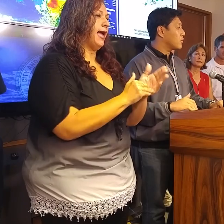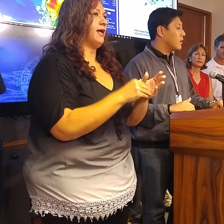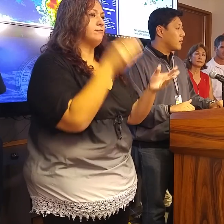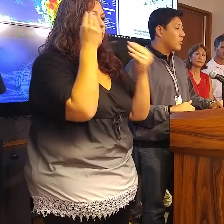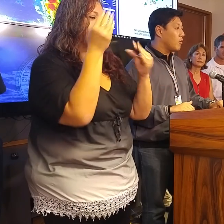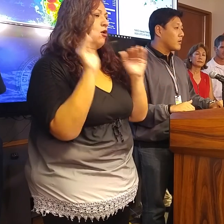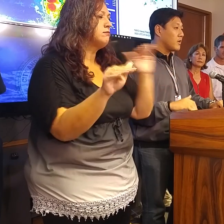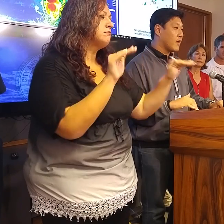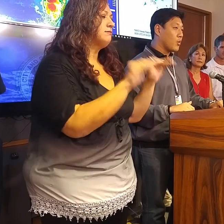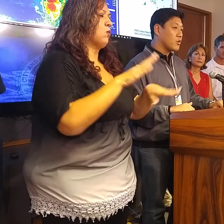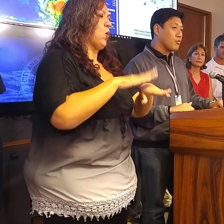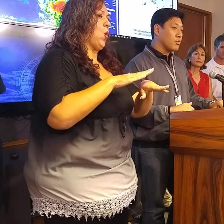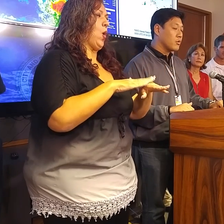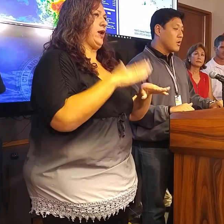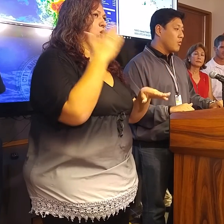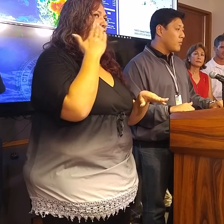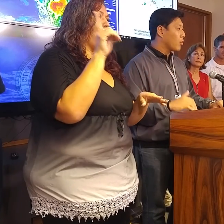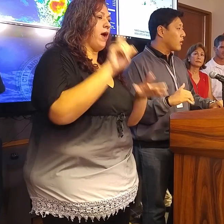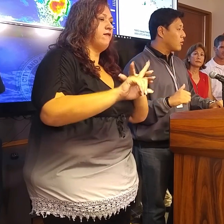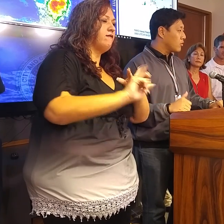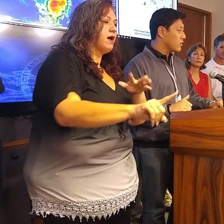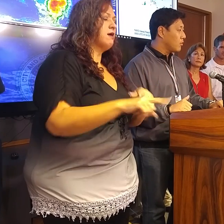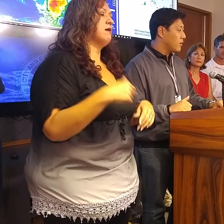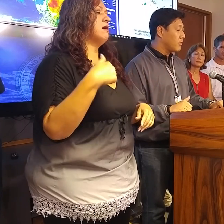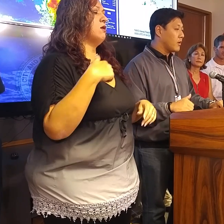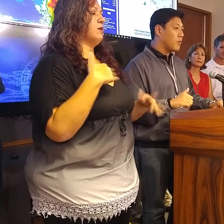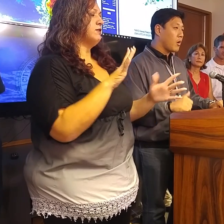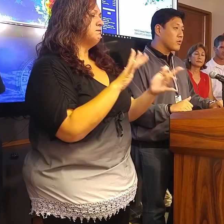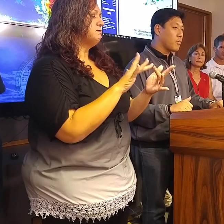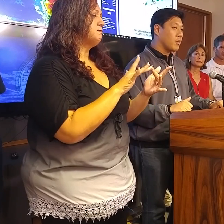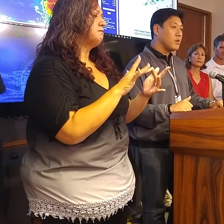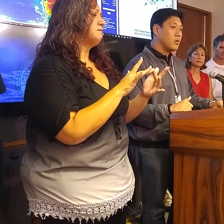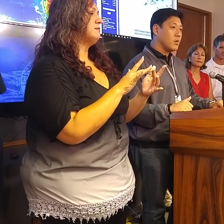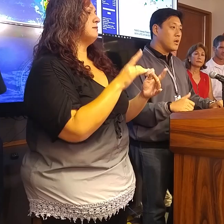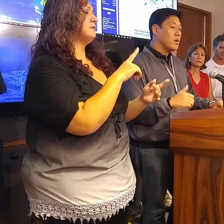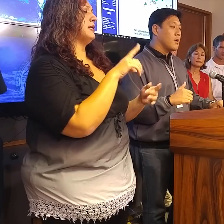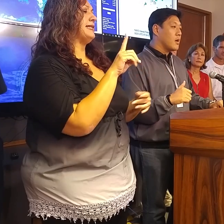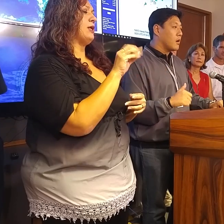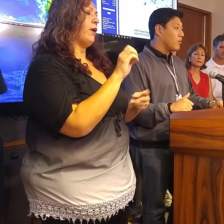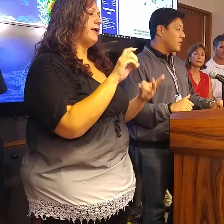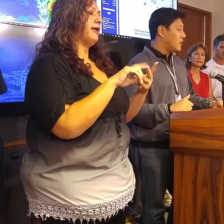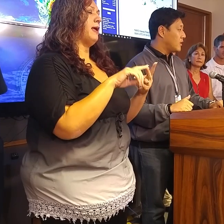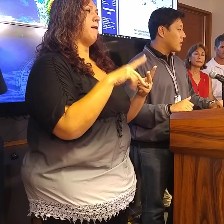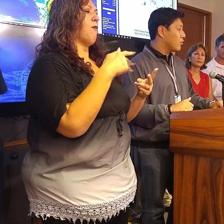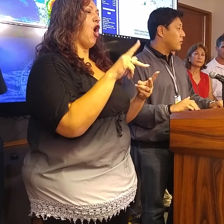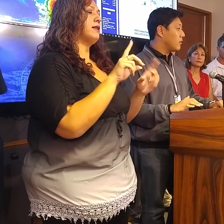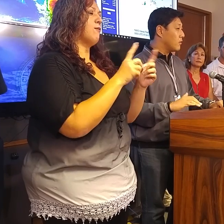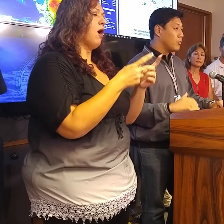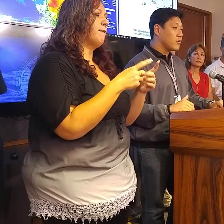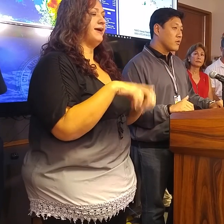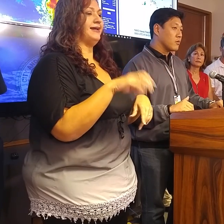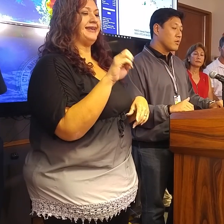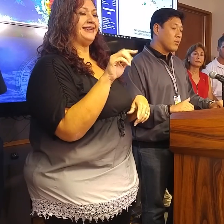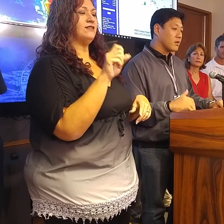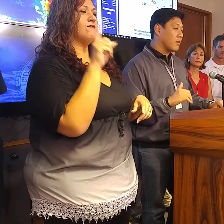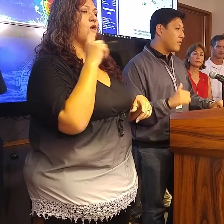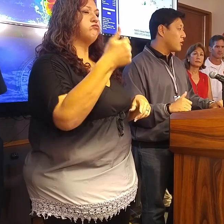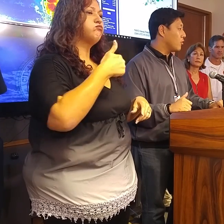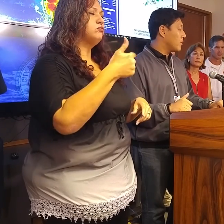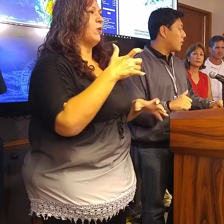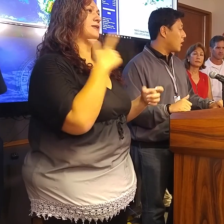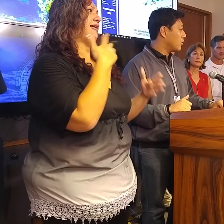and also to let them know about the evacuation routes. We've been working closely with Parks Department, DOE, and with DTS, with the route systems, and we got